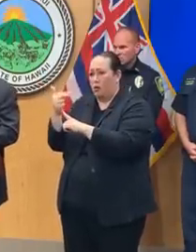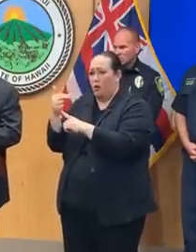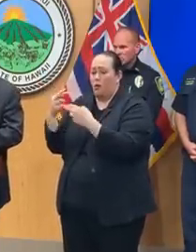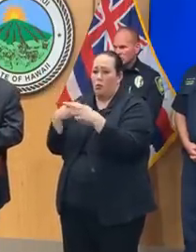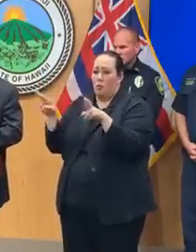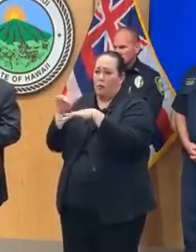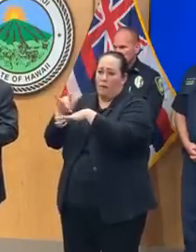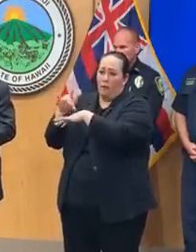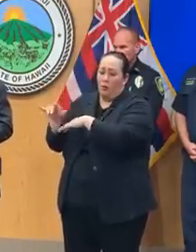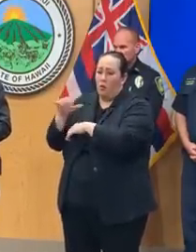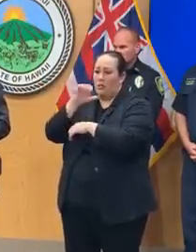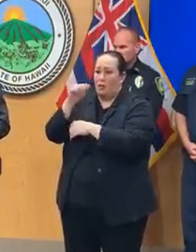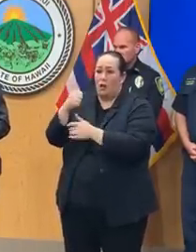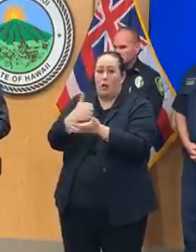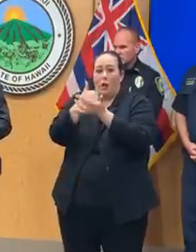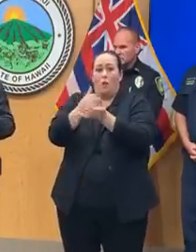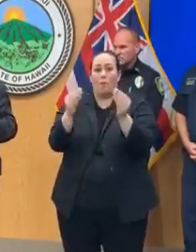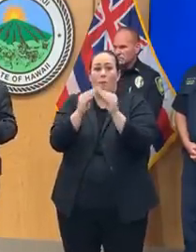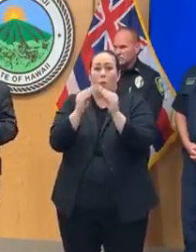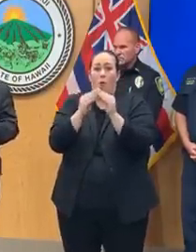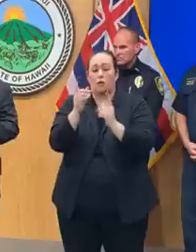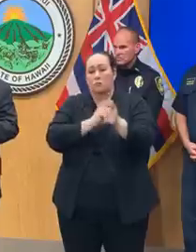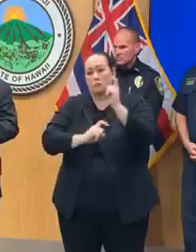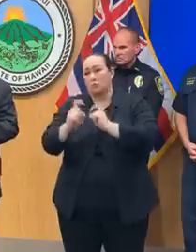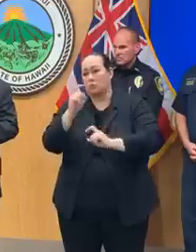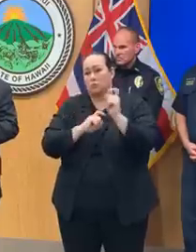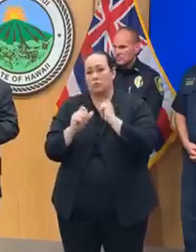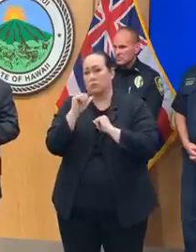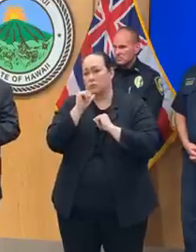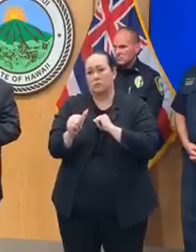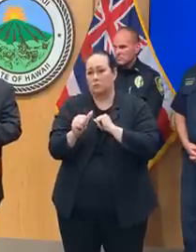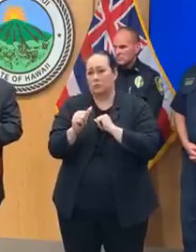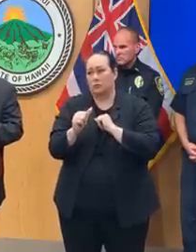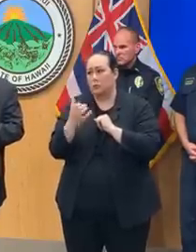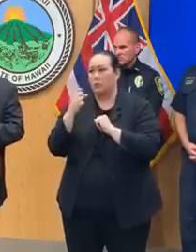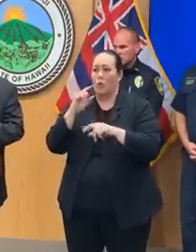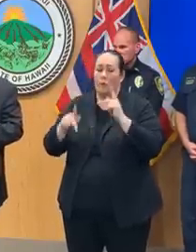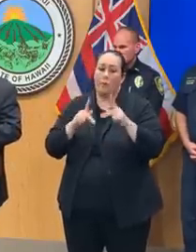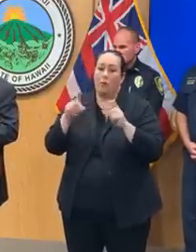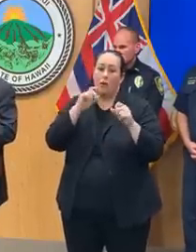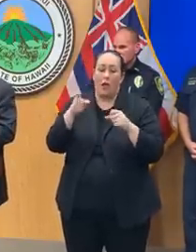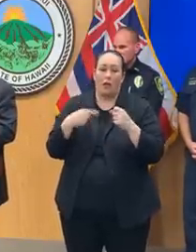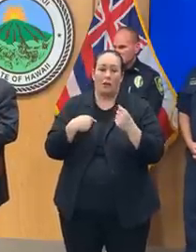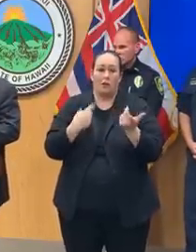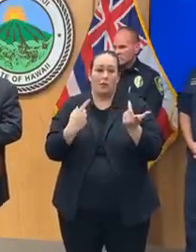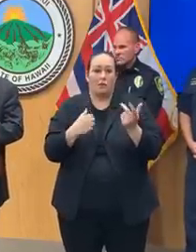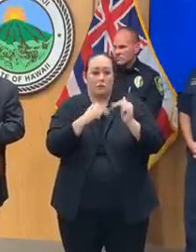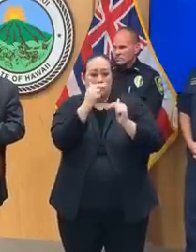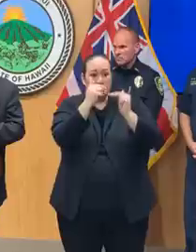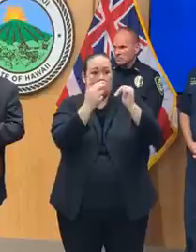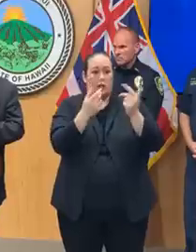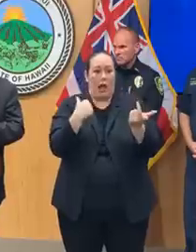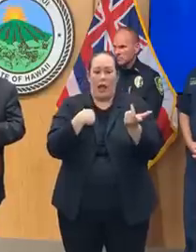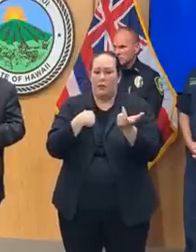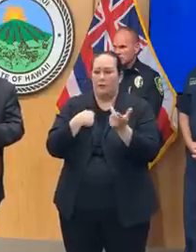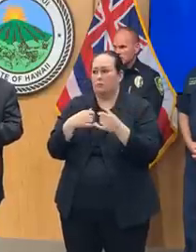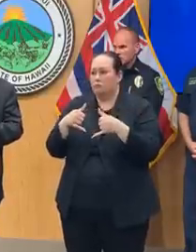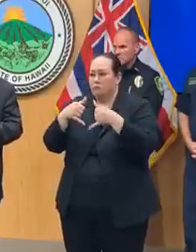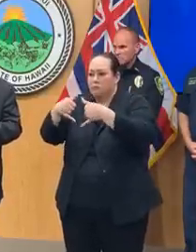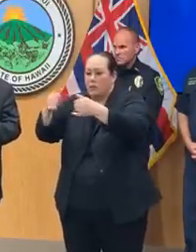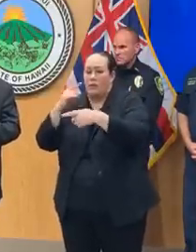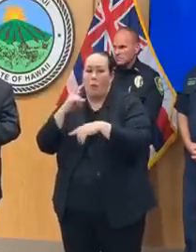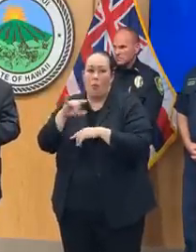won't help us get more donations so that these folks can get things rebuilt, perhaps get scholarships for kids. That's where we